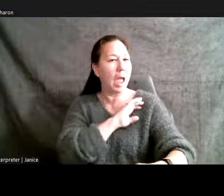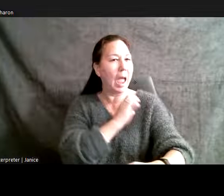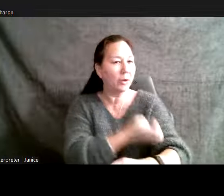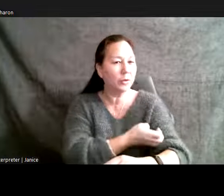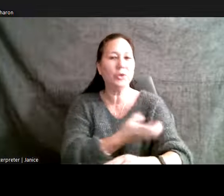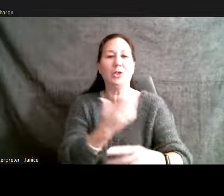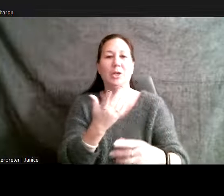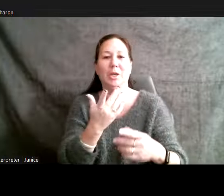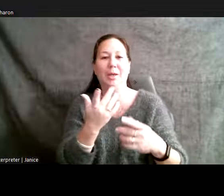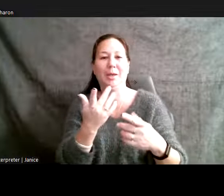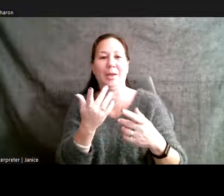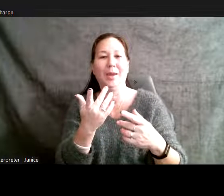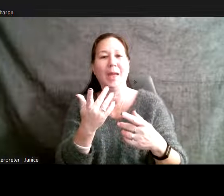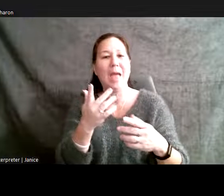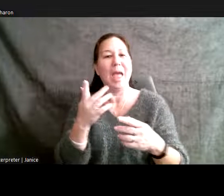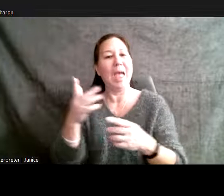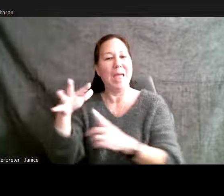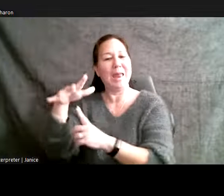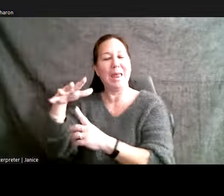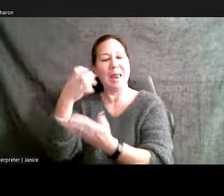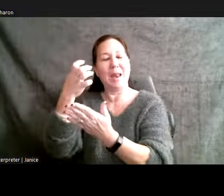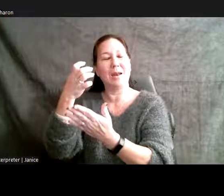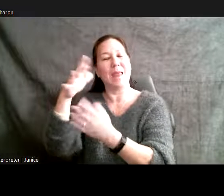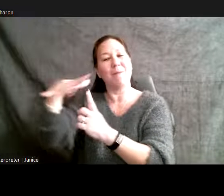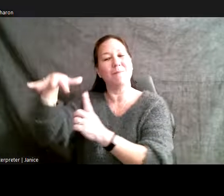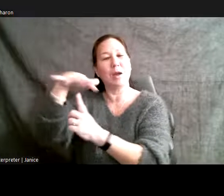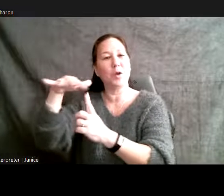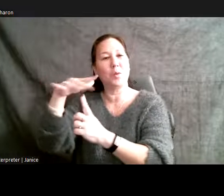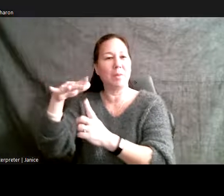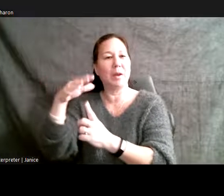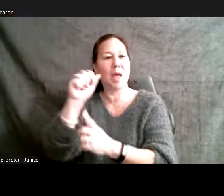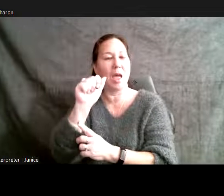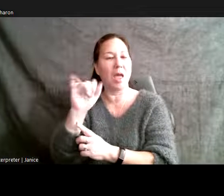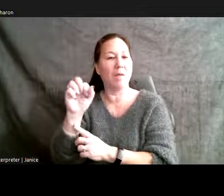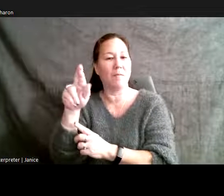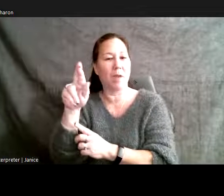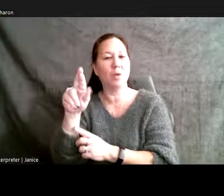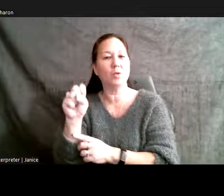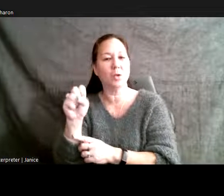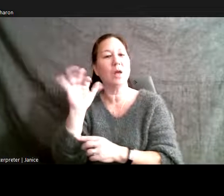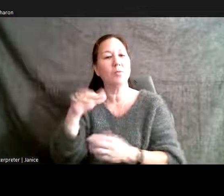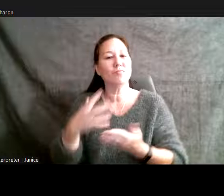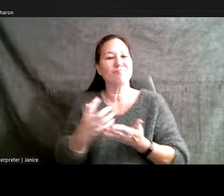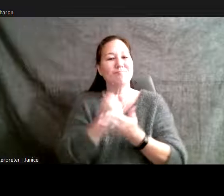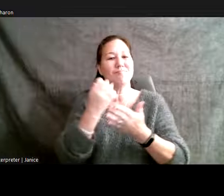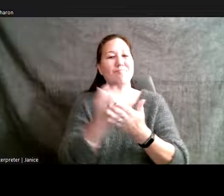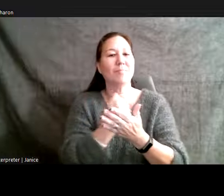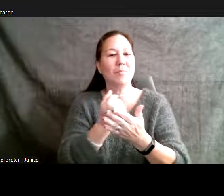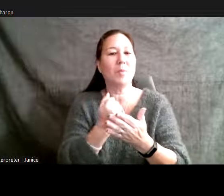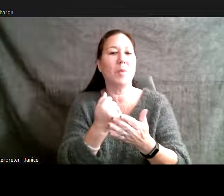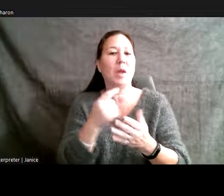acronym EEA, about ways to promote and achieve environmental justice principles across the